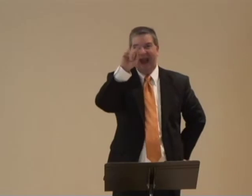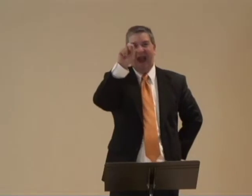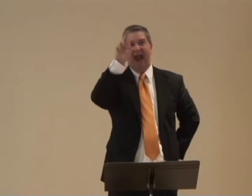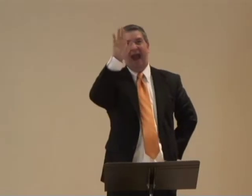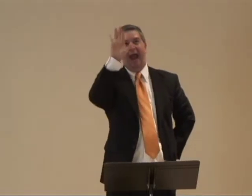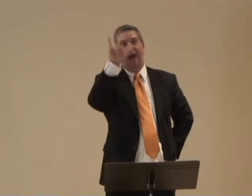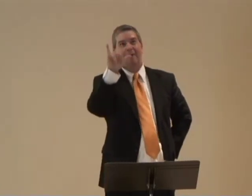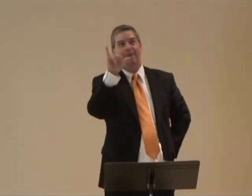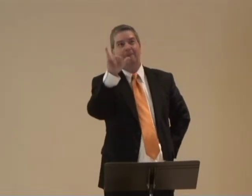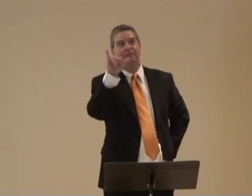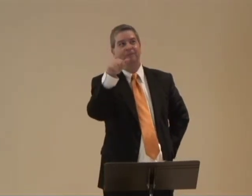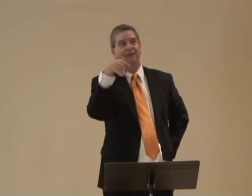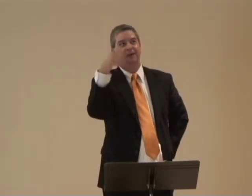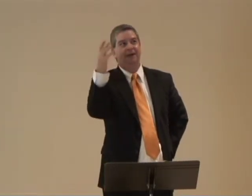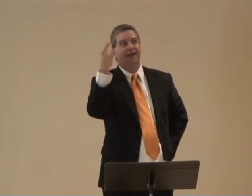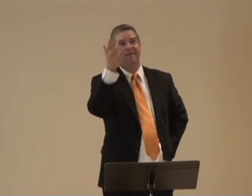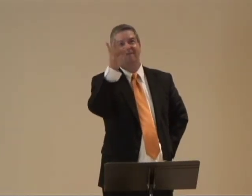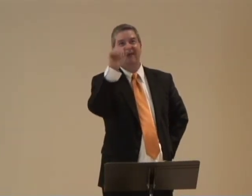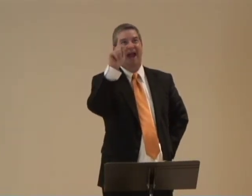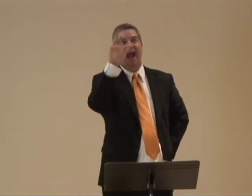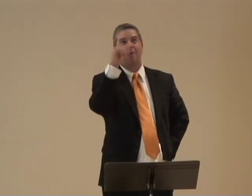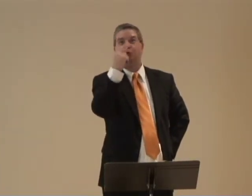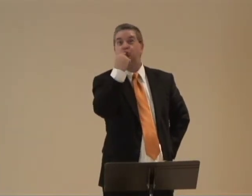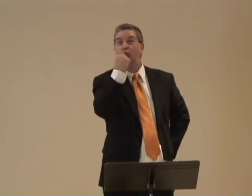That's real. It's not a fantasy.